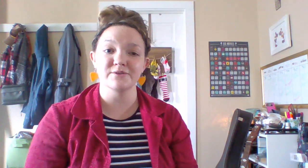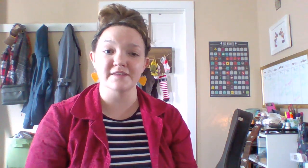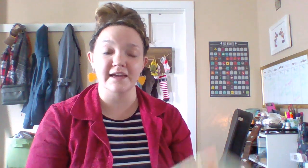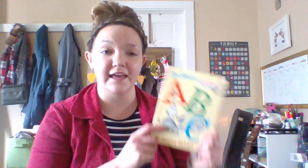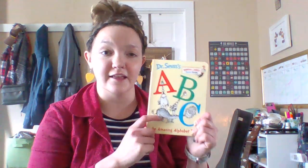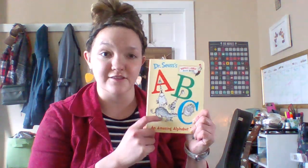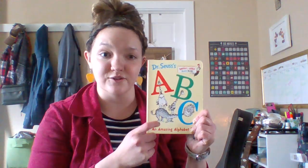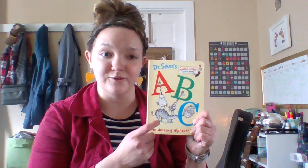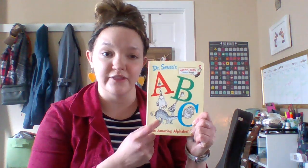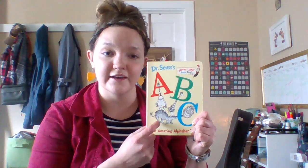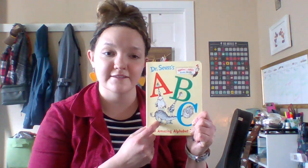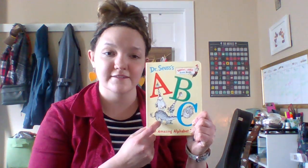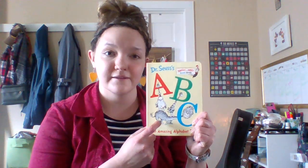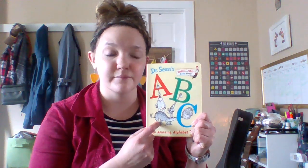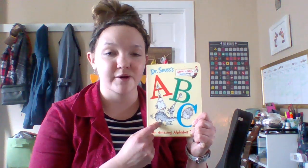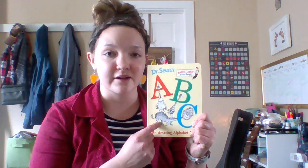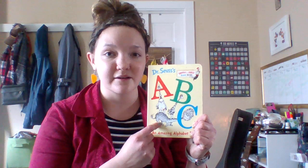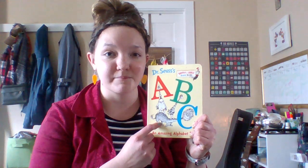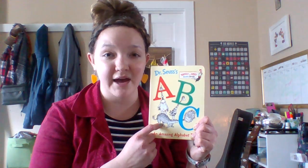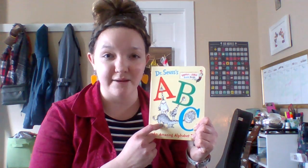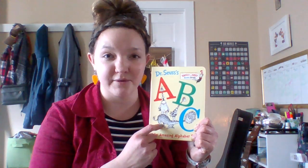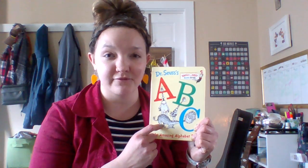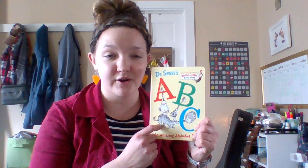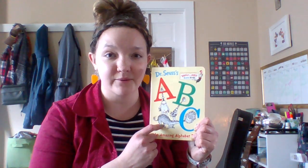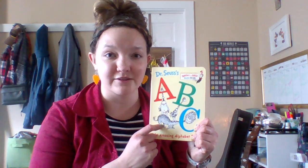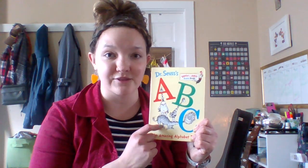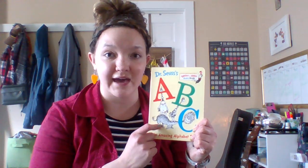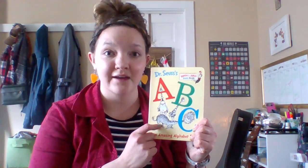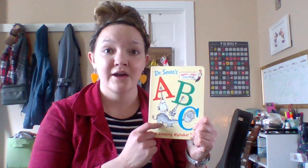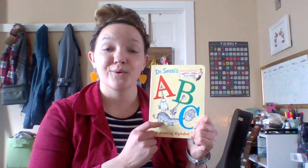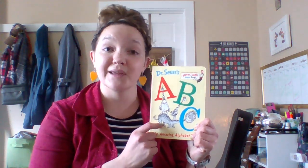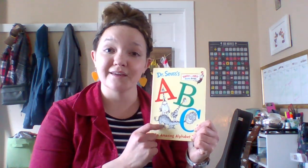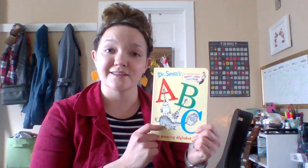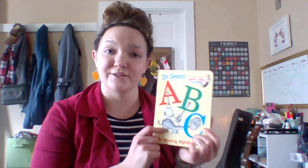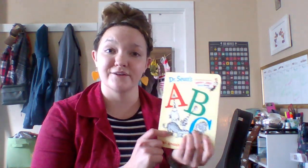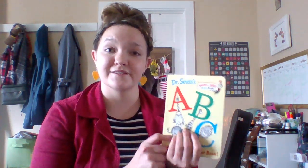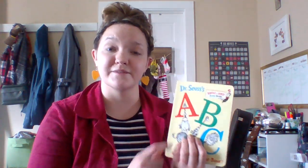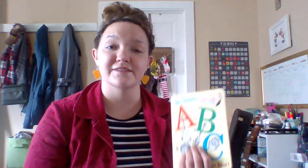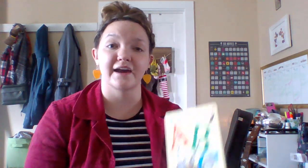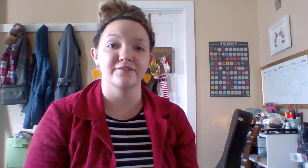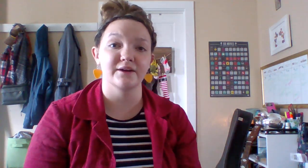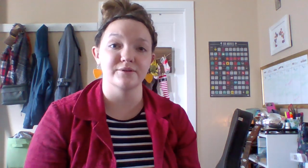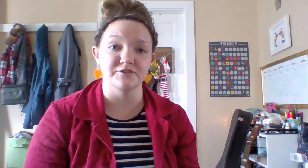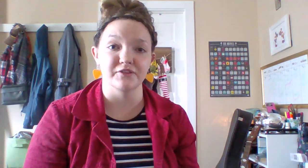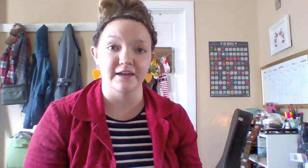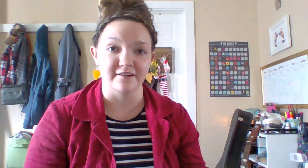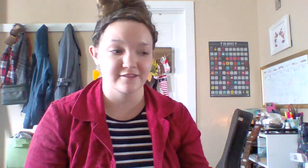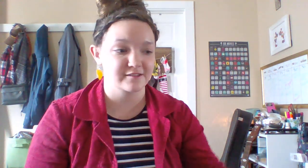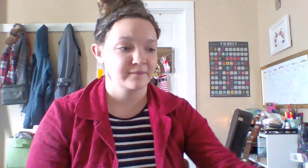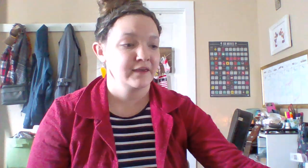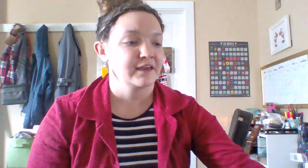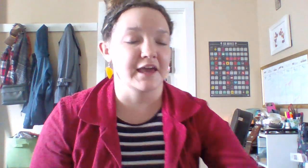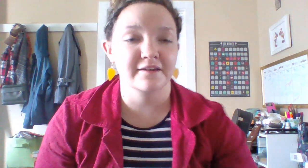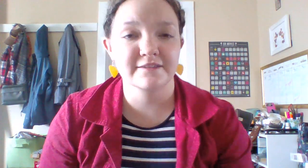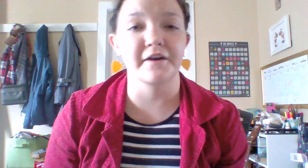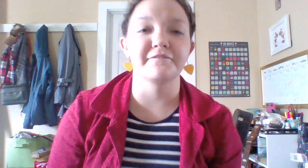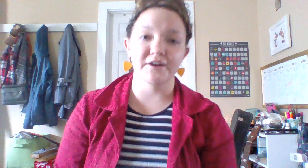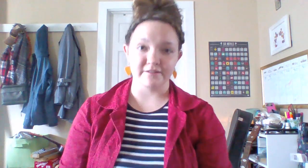music into this book. But before we do that, we need to learn some sign language letters. Okay, so